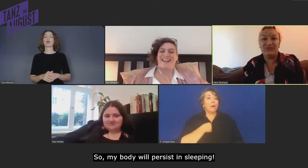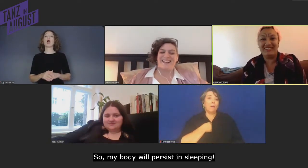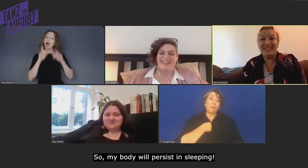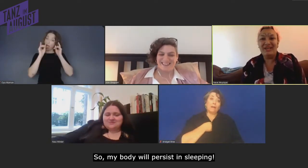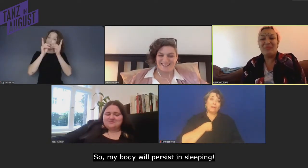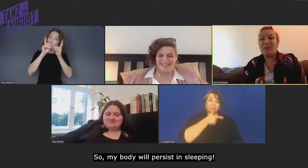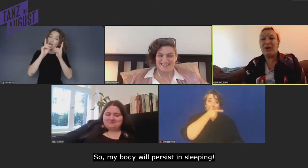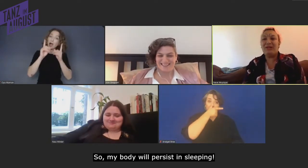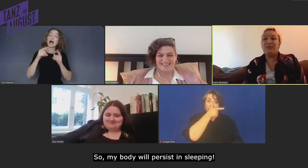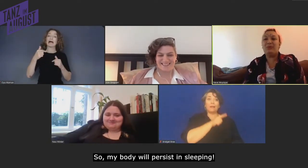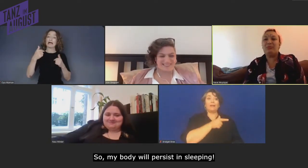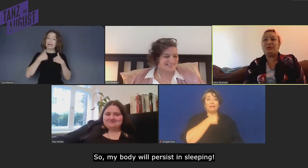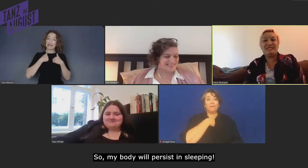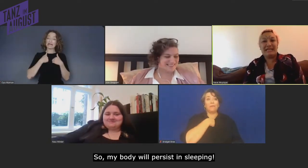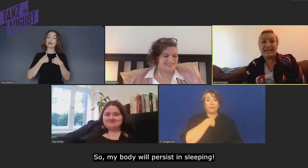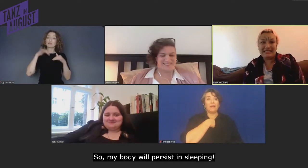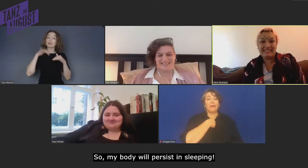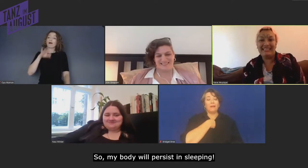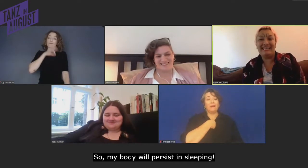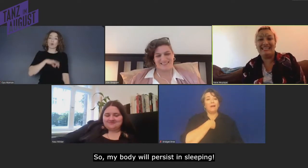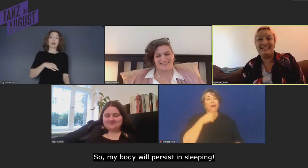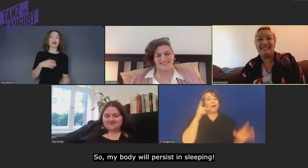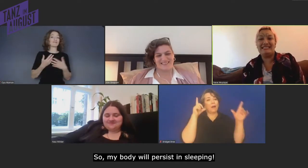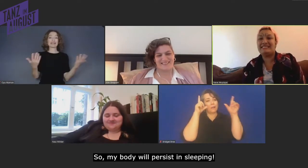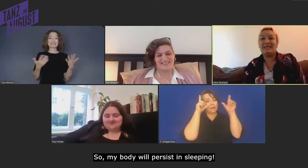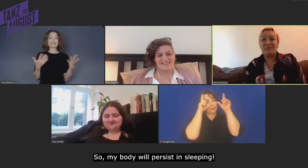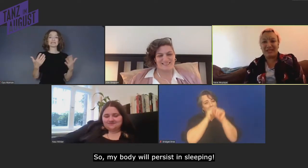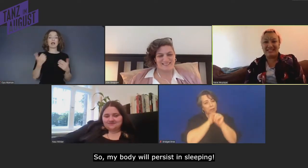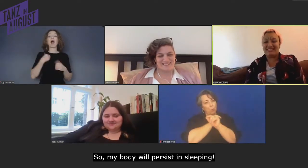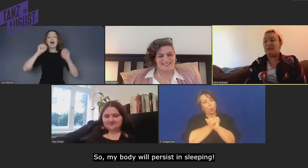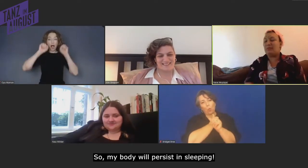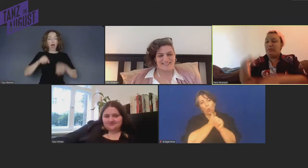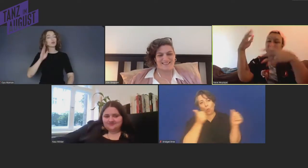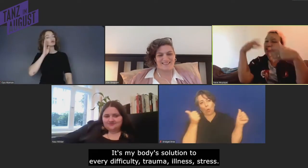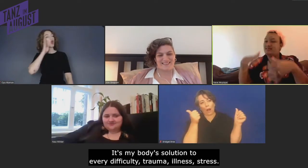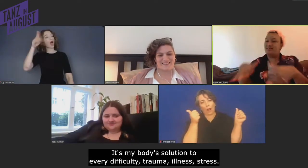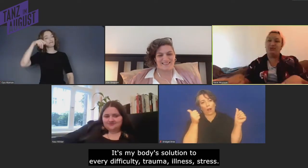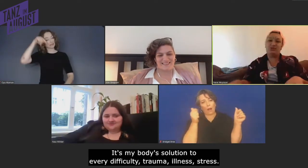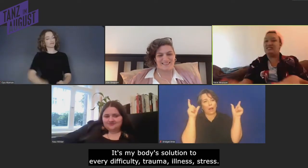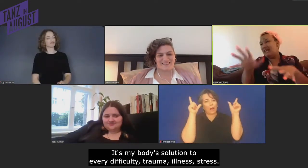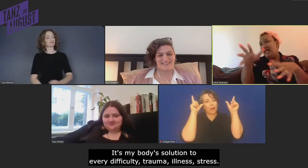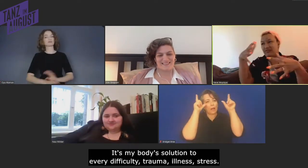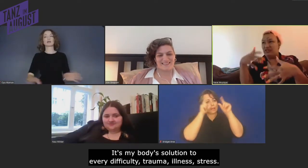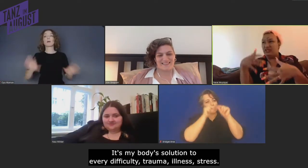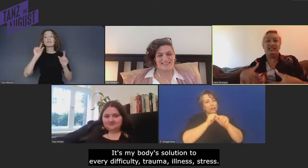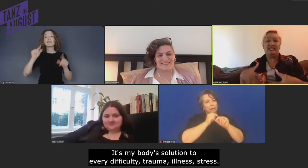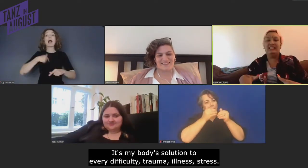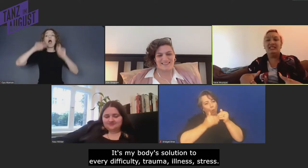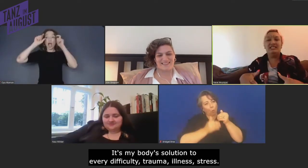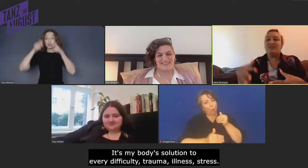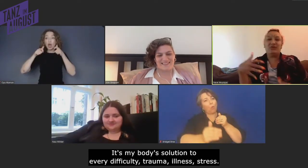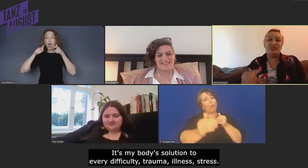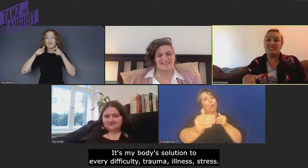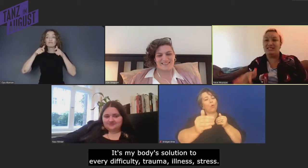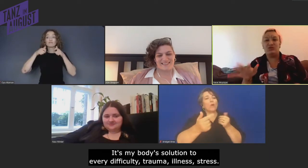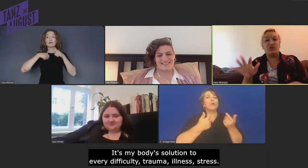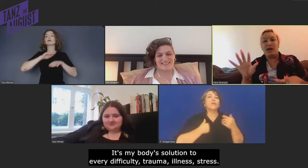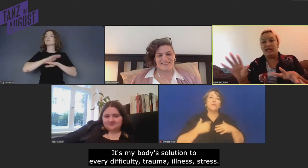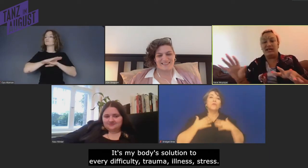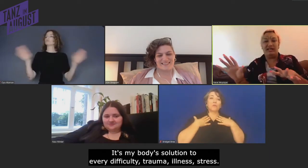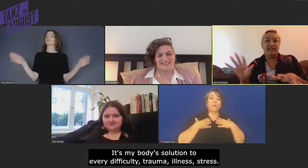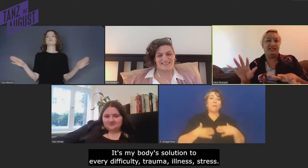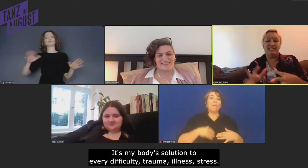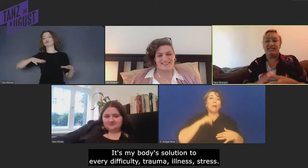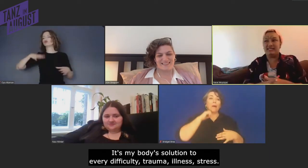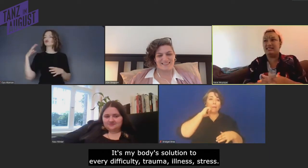do. My body will persist in sleeping. It's like my body's solution to every difficulty,